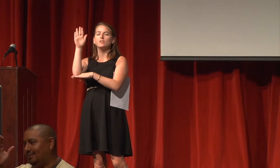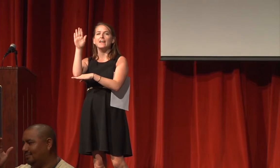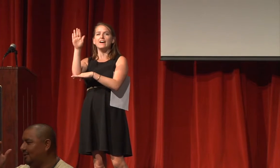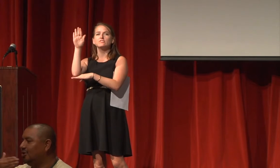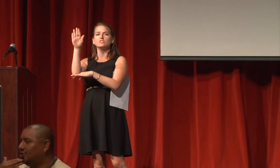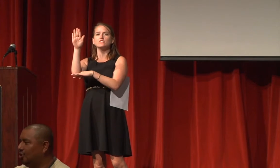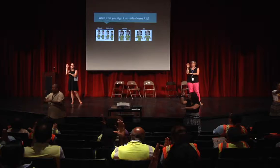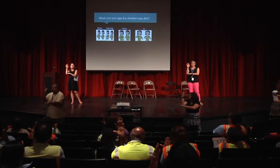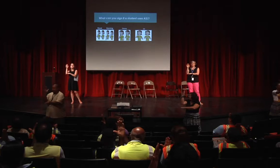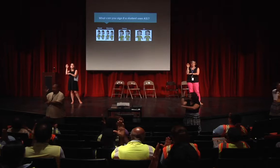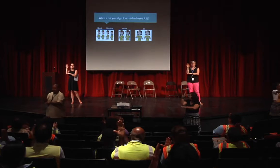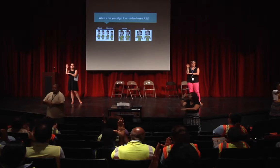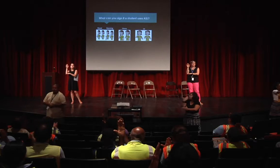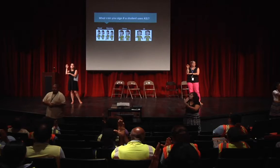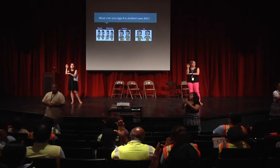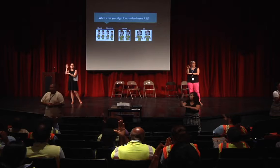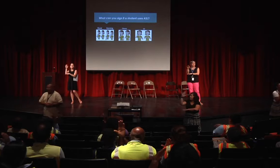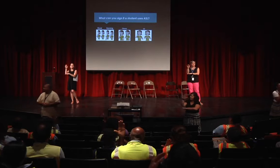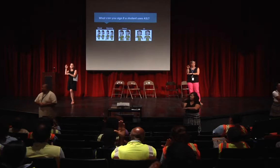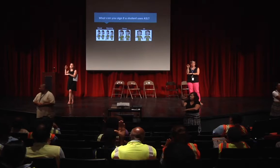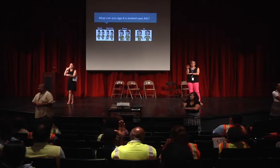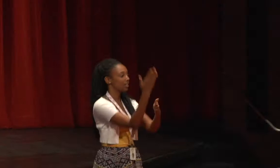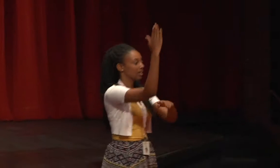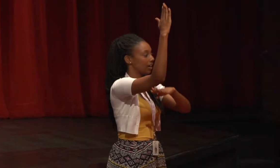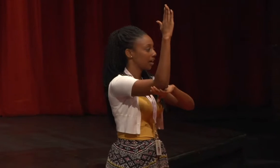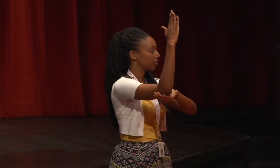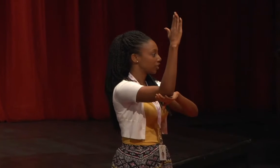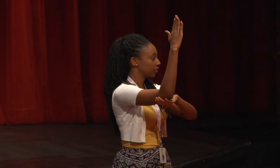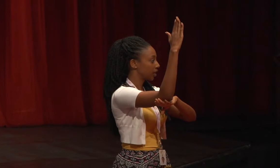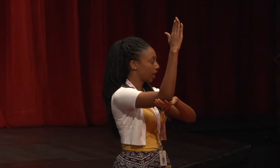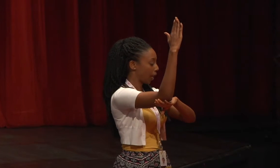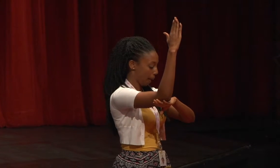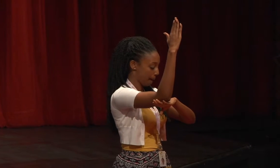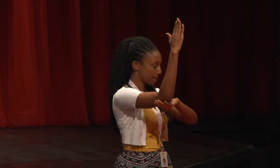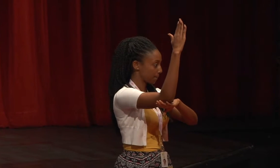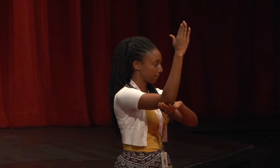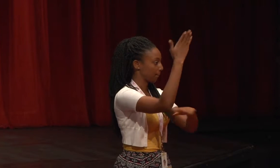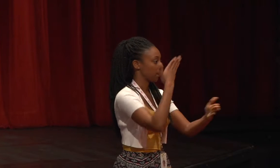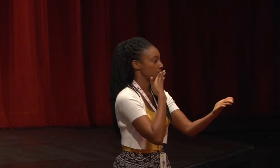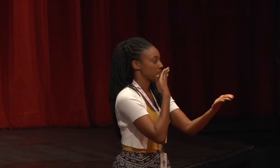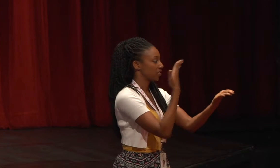good afternoon. You're pointing it out to them. So good afternoon. Think about the sun and where that will